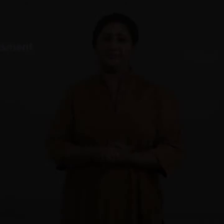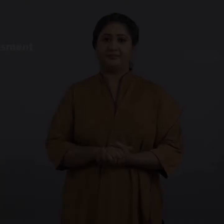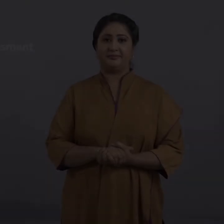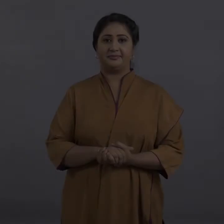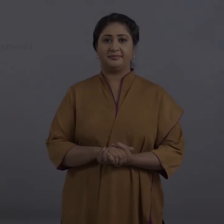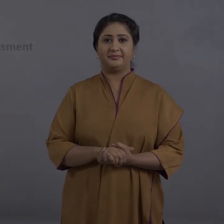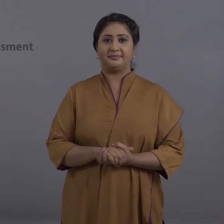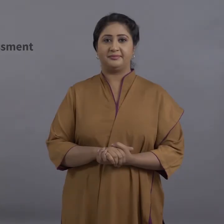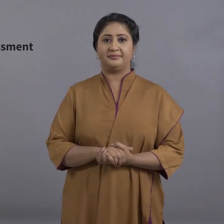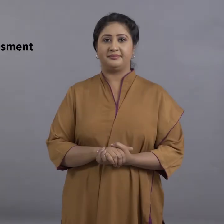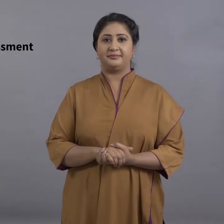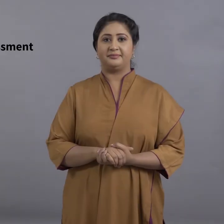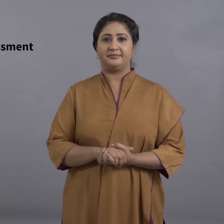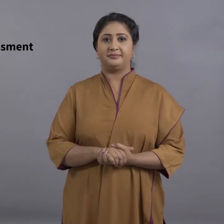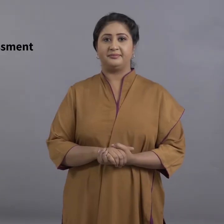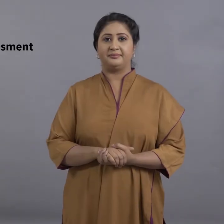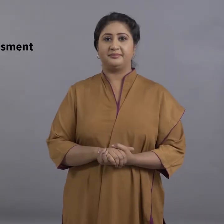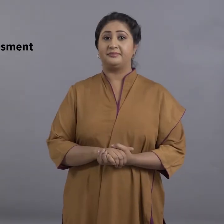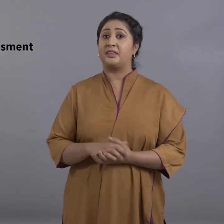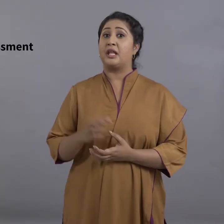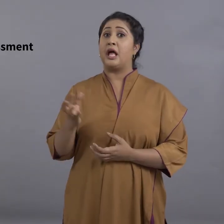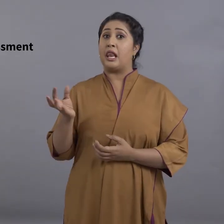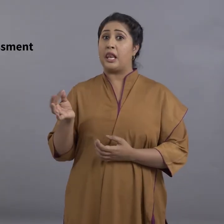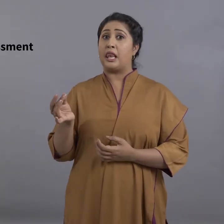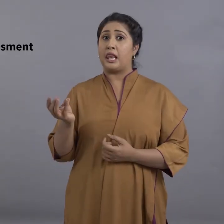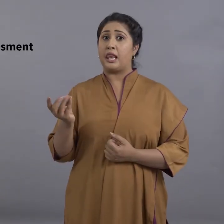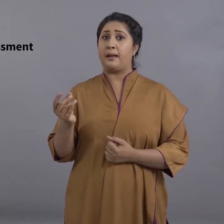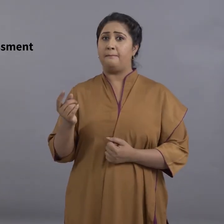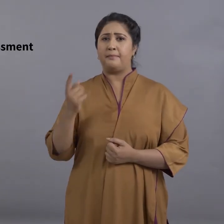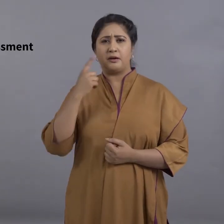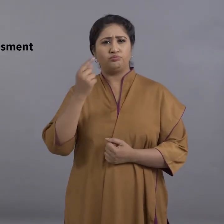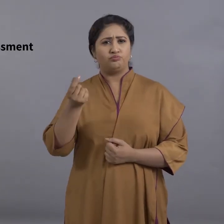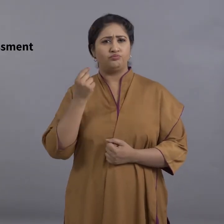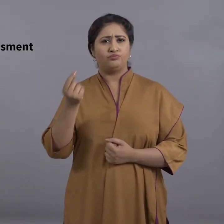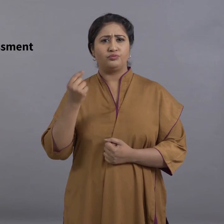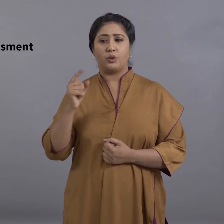Arithmetic Competency Assessment, Number Recognition 1 to 9.